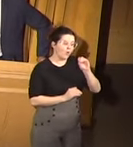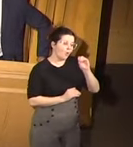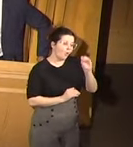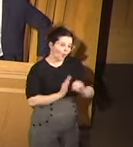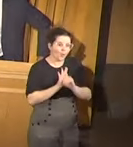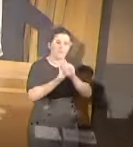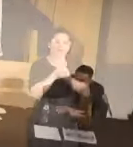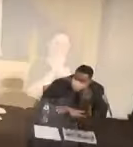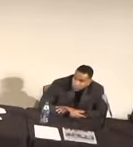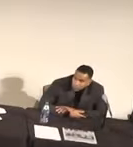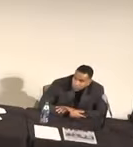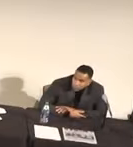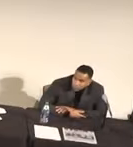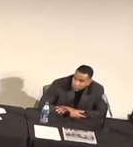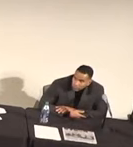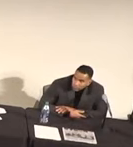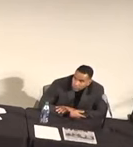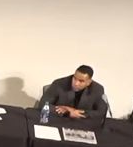Department.